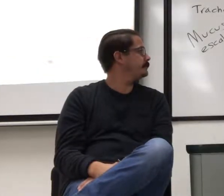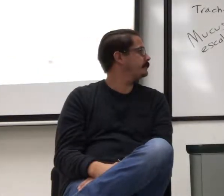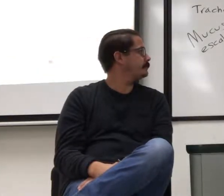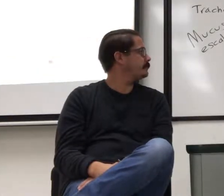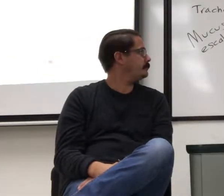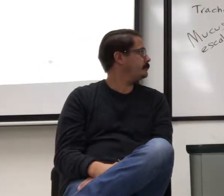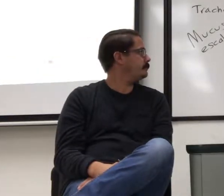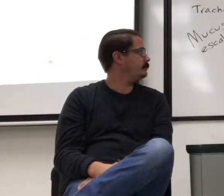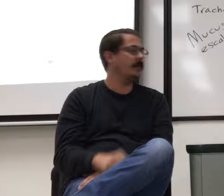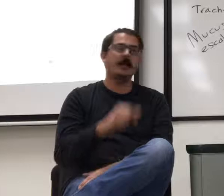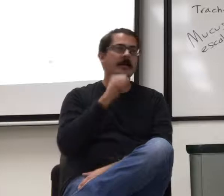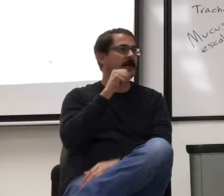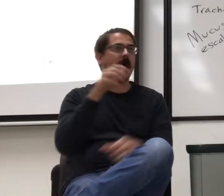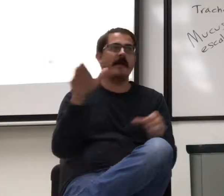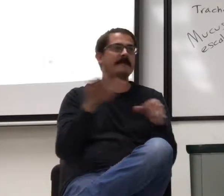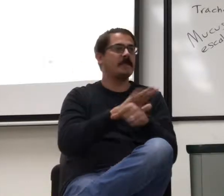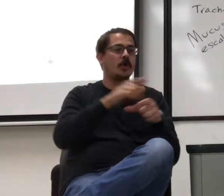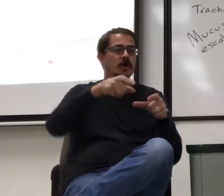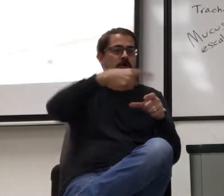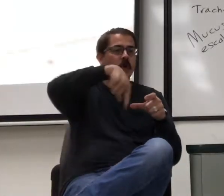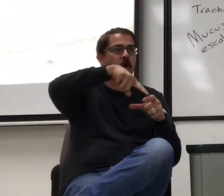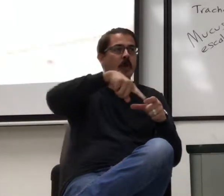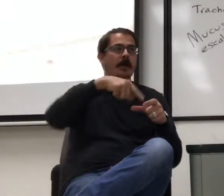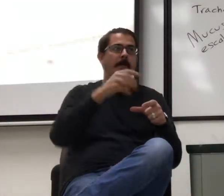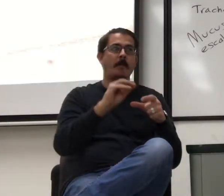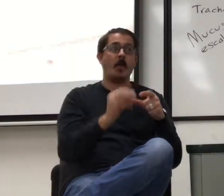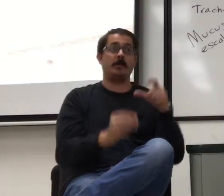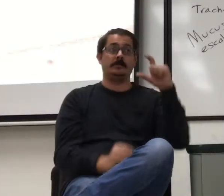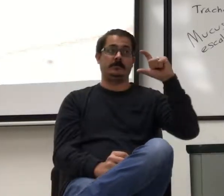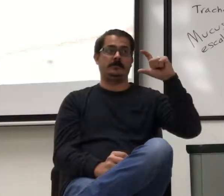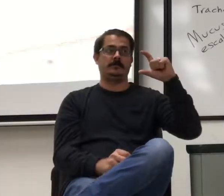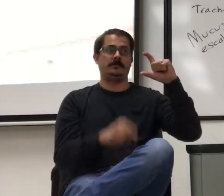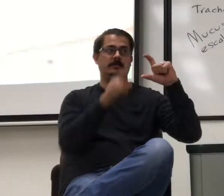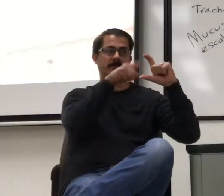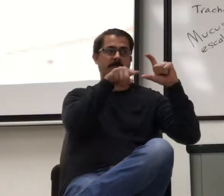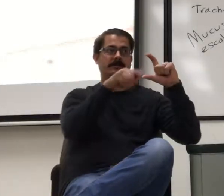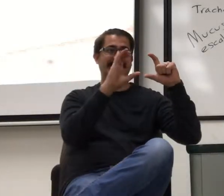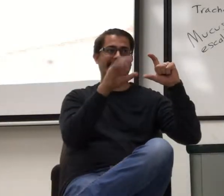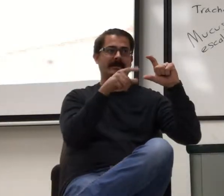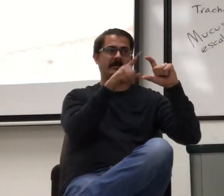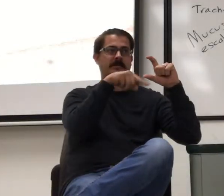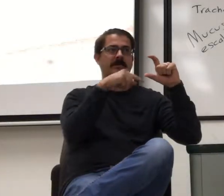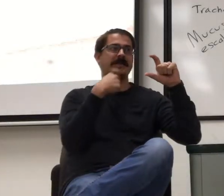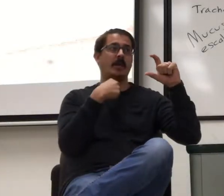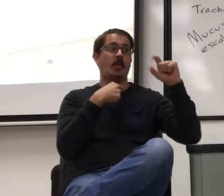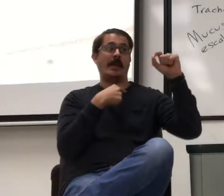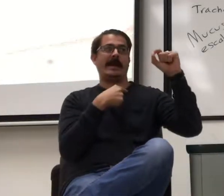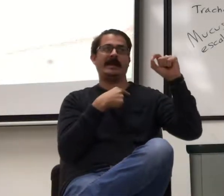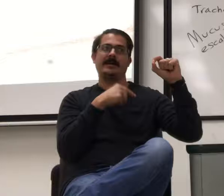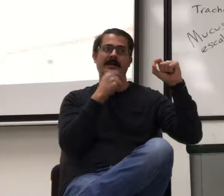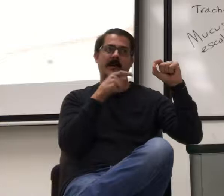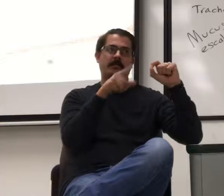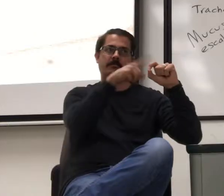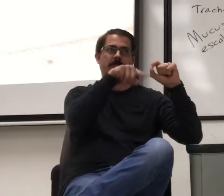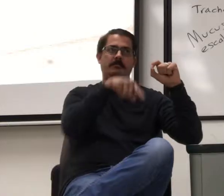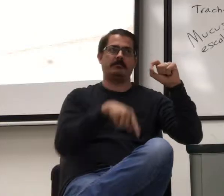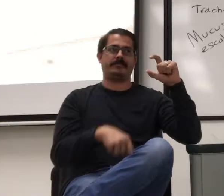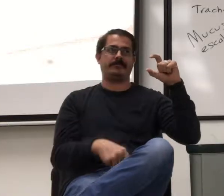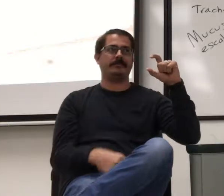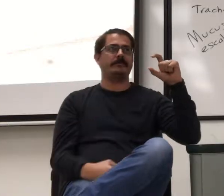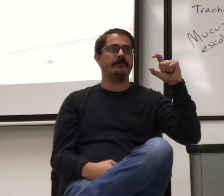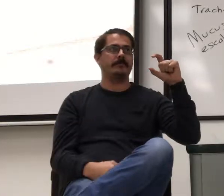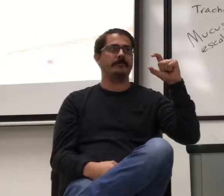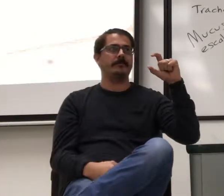it's not a complete circle, it's C-shaped. So I say ring, but that's misleading. A ring is a complete circle. It's more or